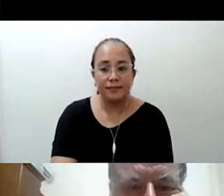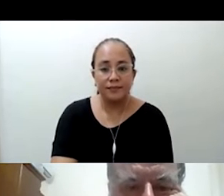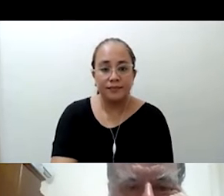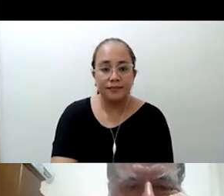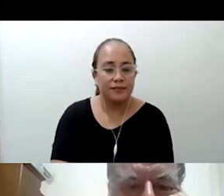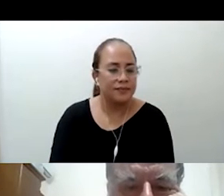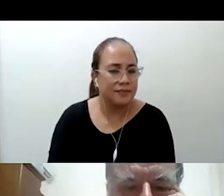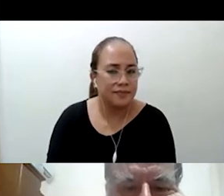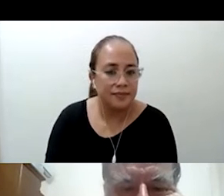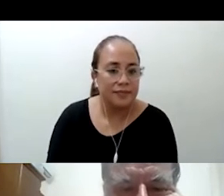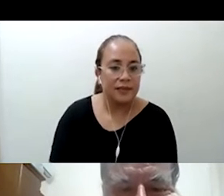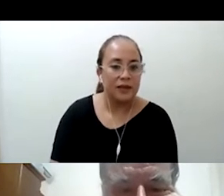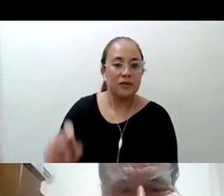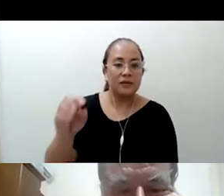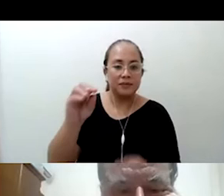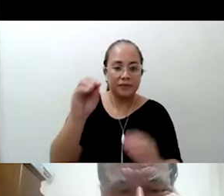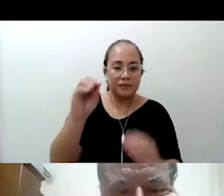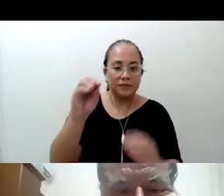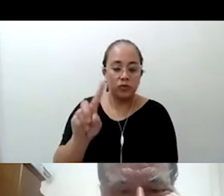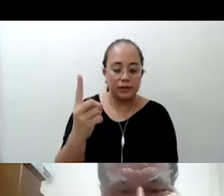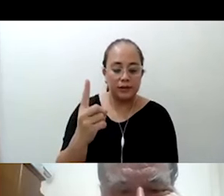Just put down 1 and 2, yeah.